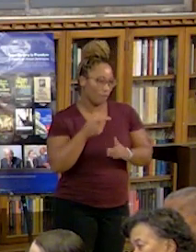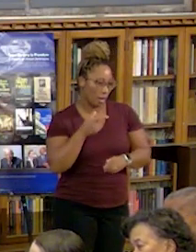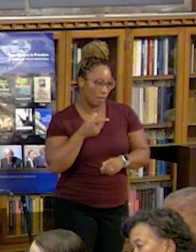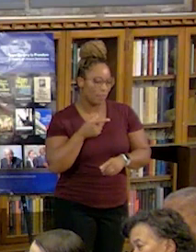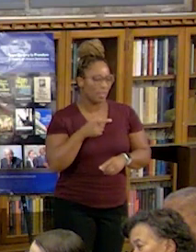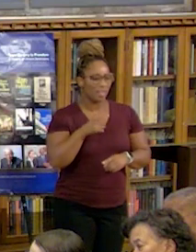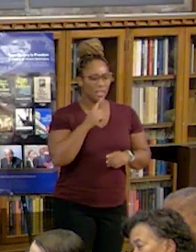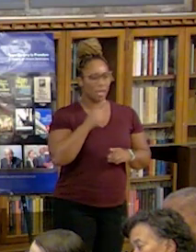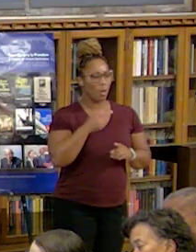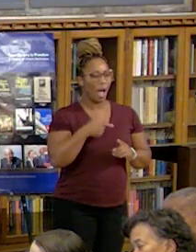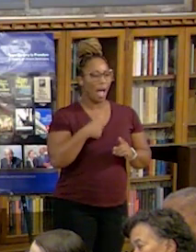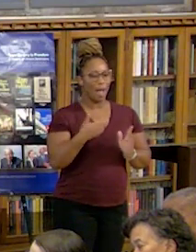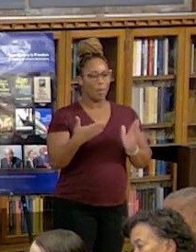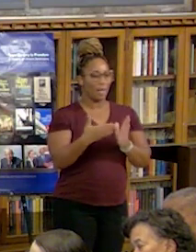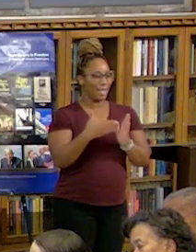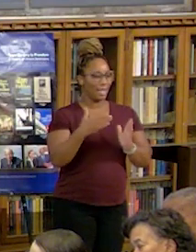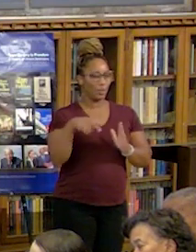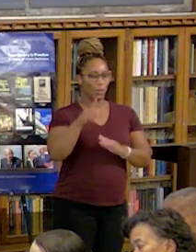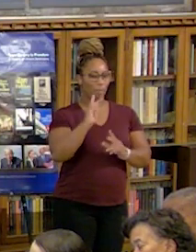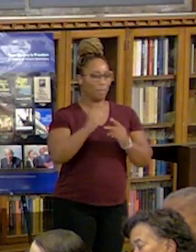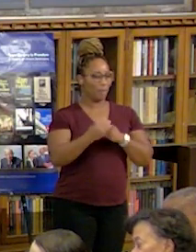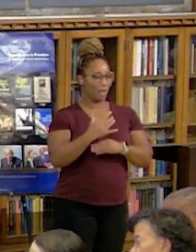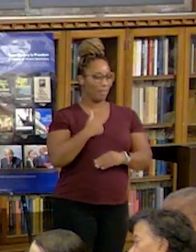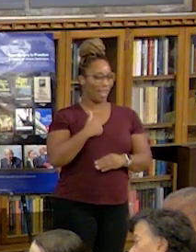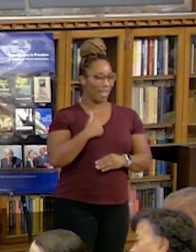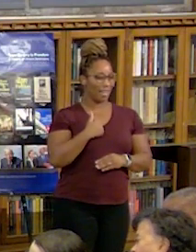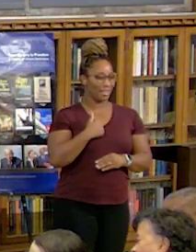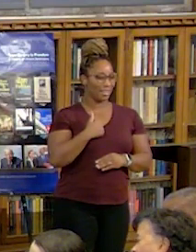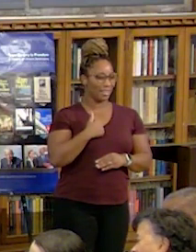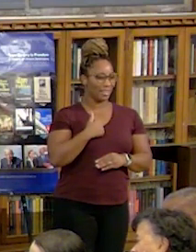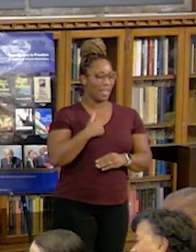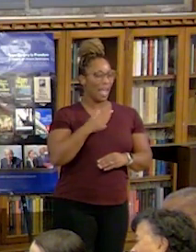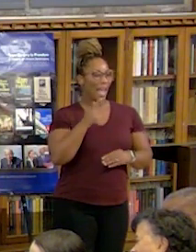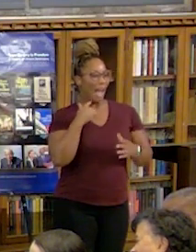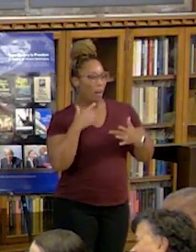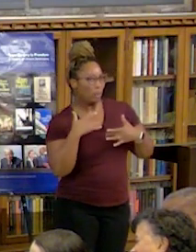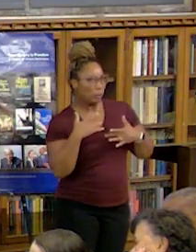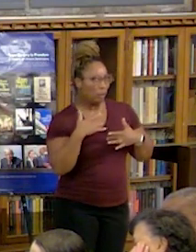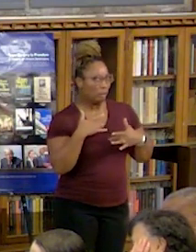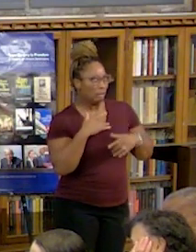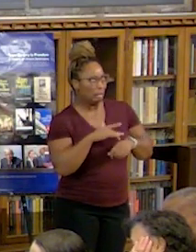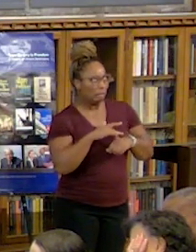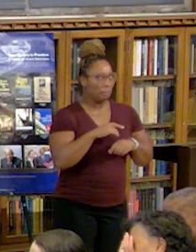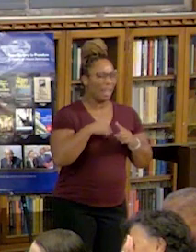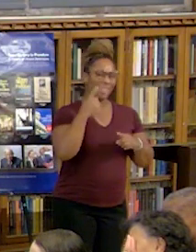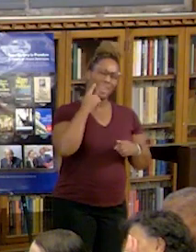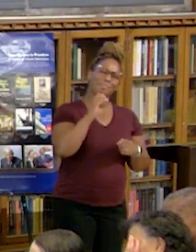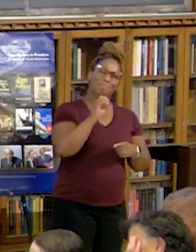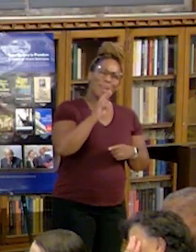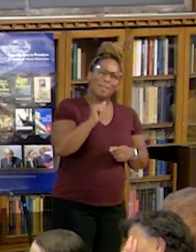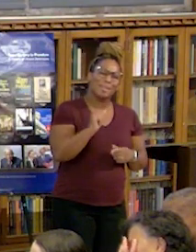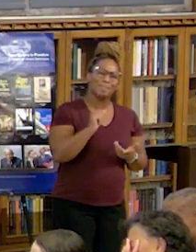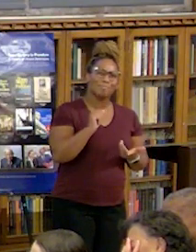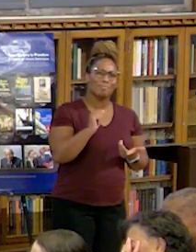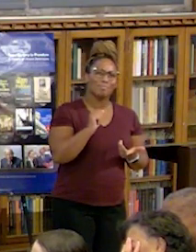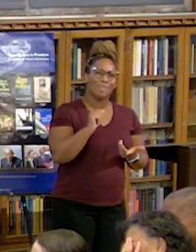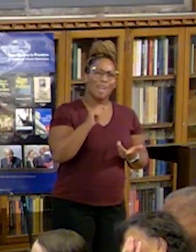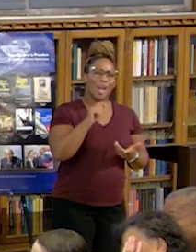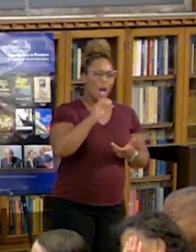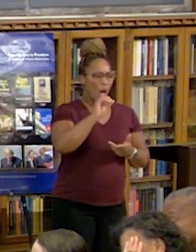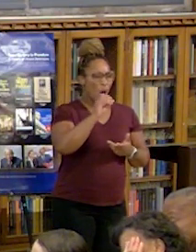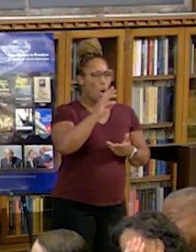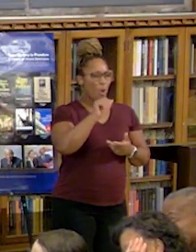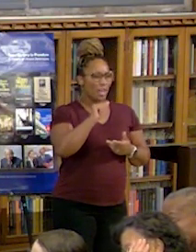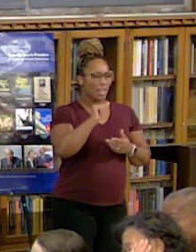went against what I was told I made and and I worried about it and then I thought Erica own a